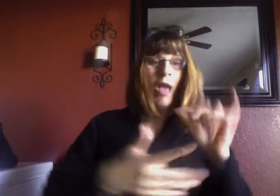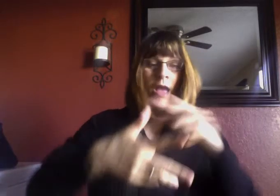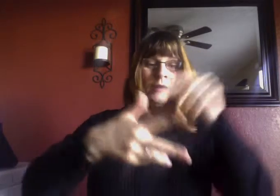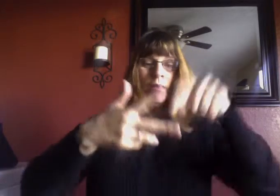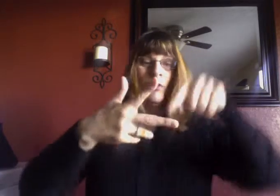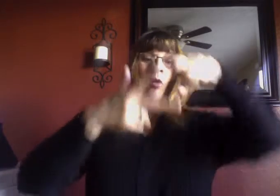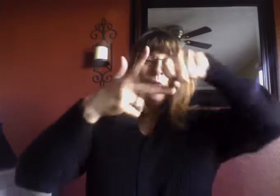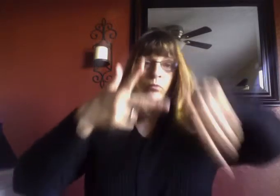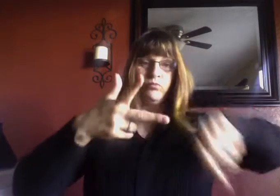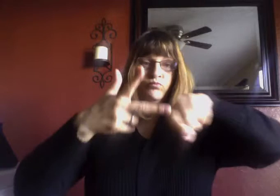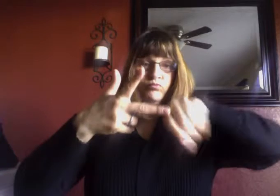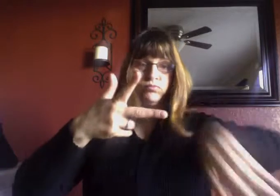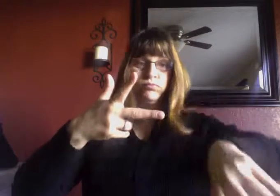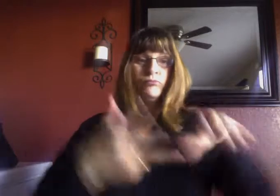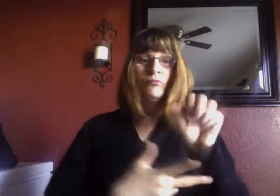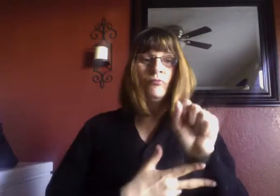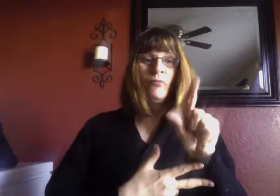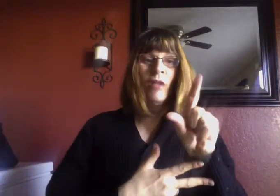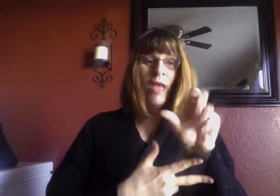And I got the same picture, different color.